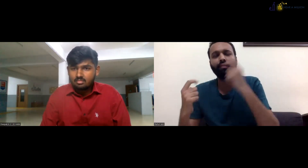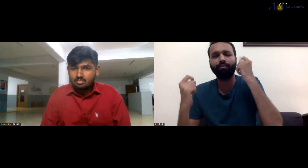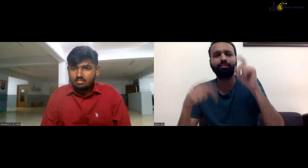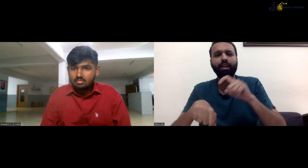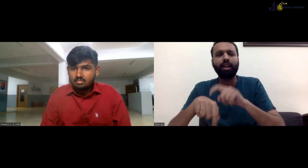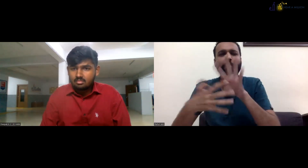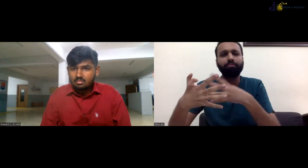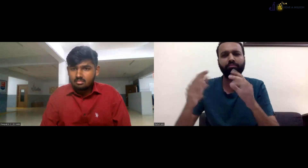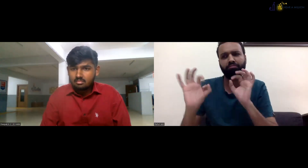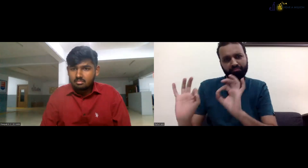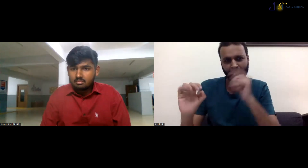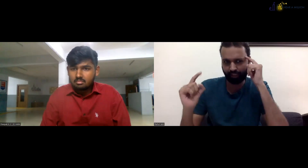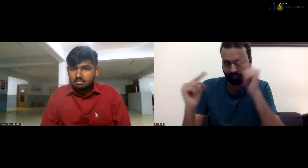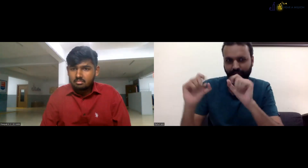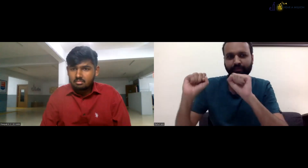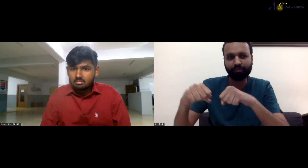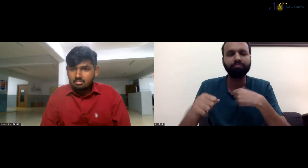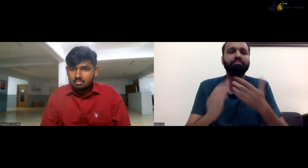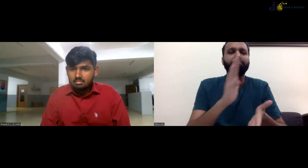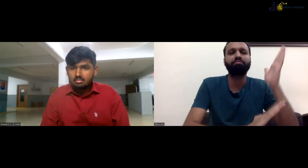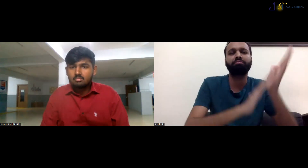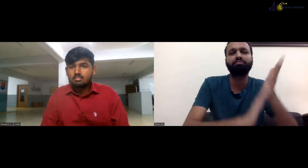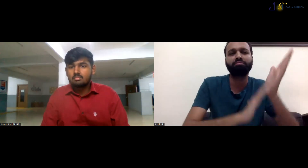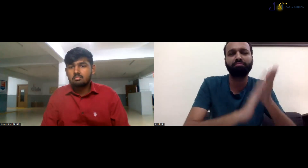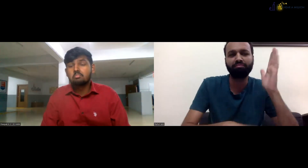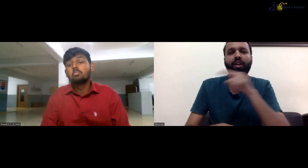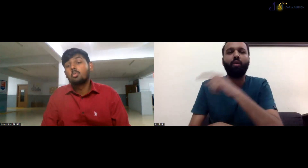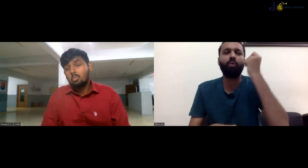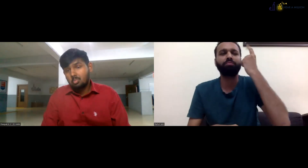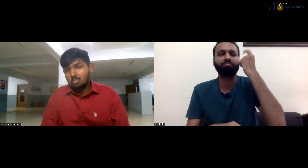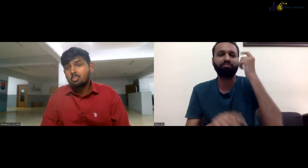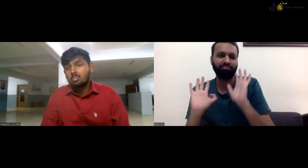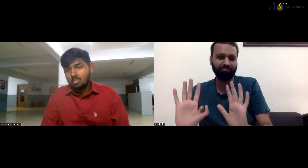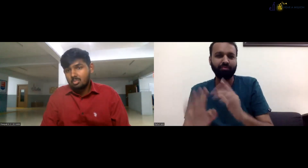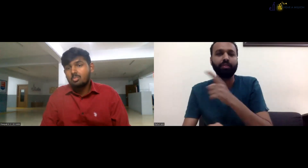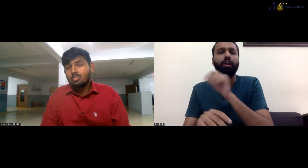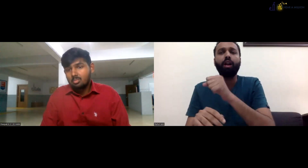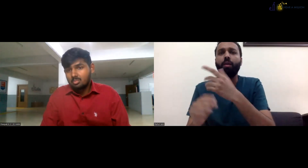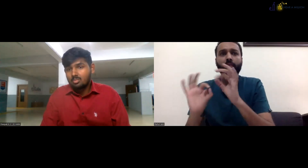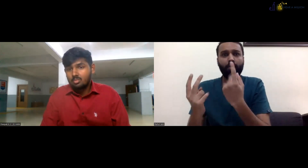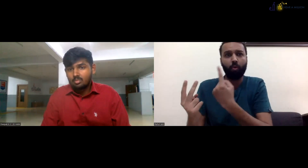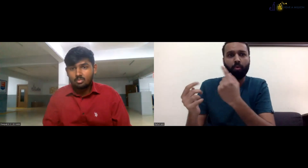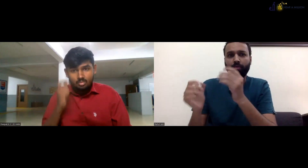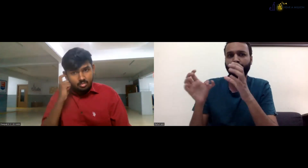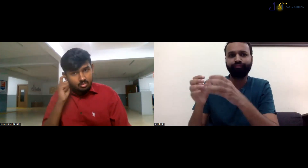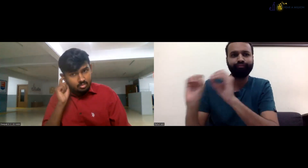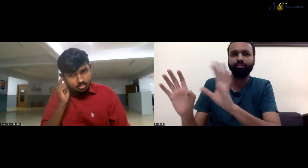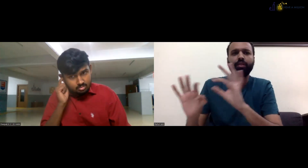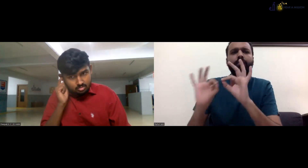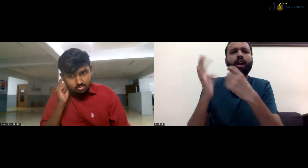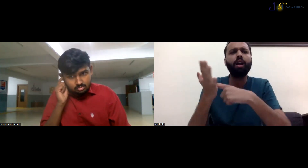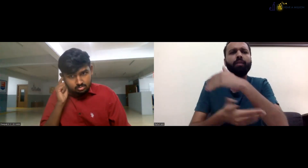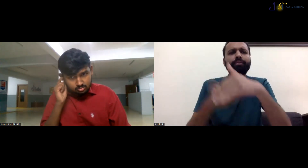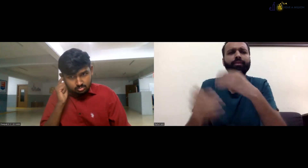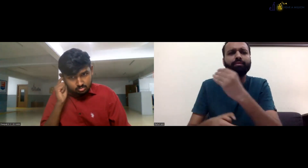some boards which I have also been involved with. So you have to have a clear communication with them, and if you tell them in advance and let